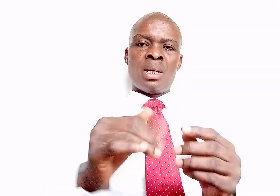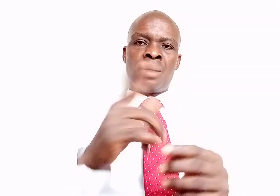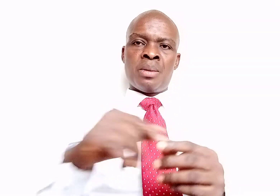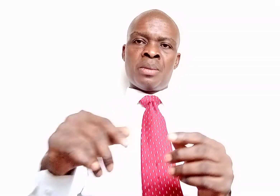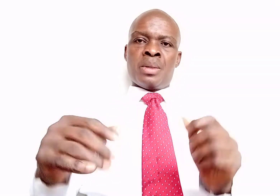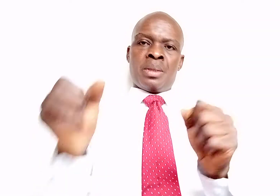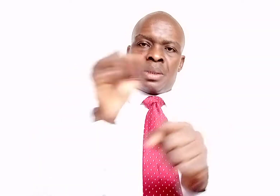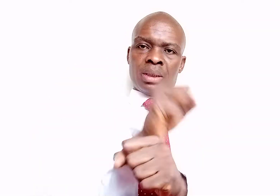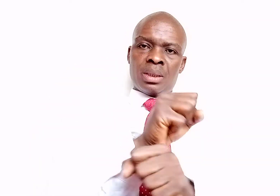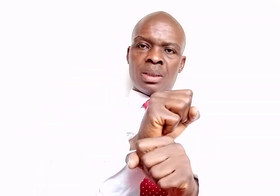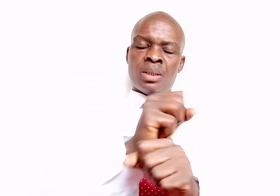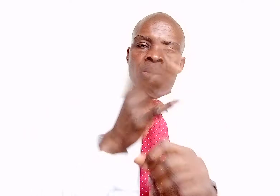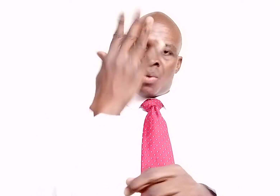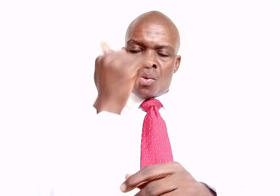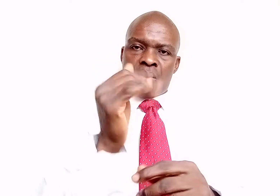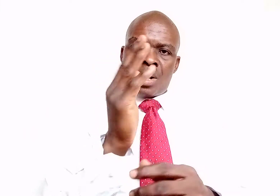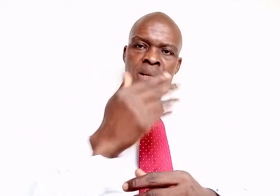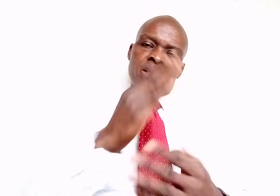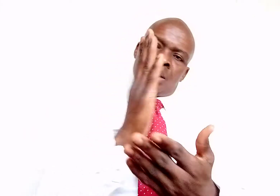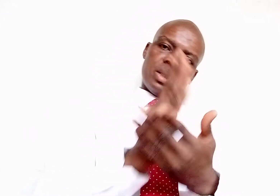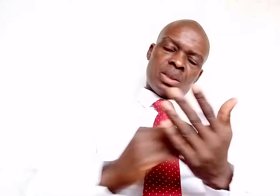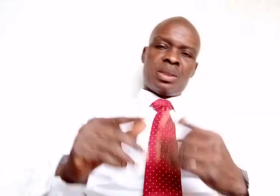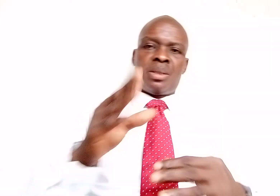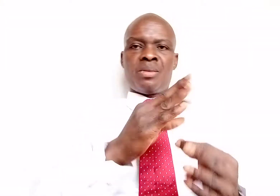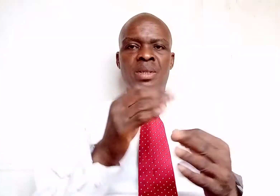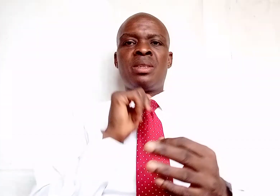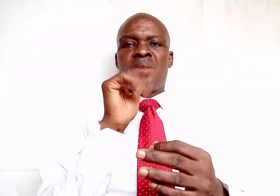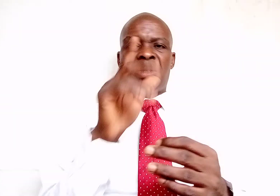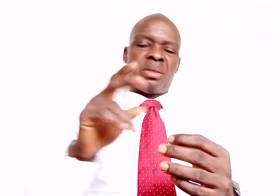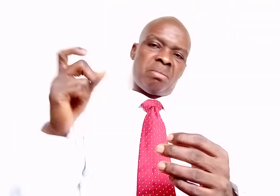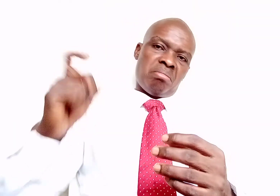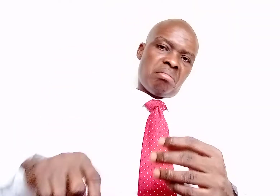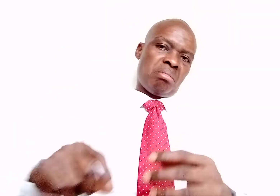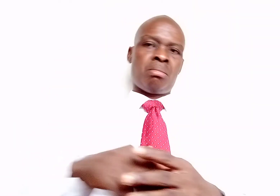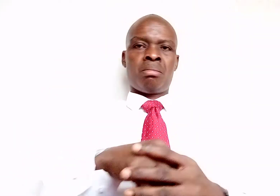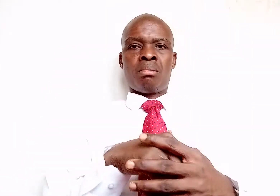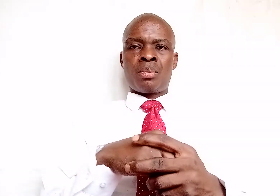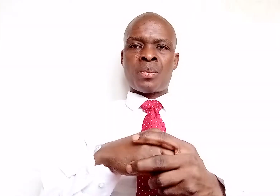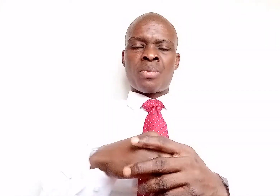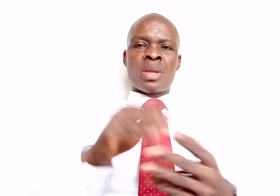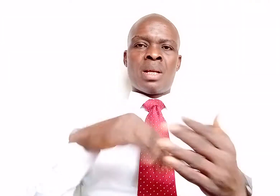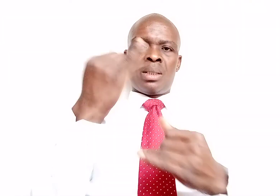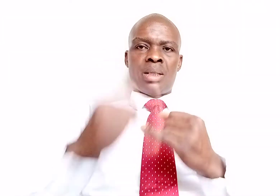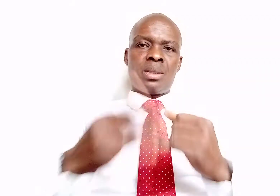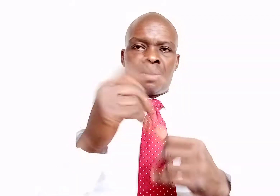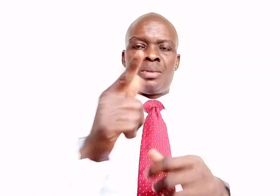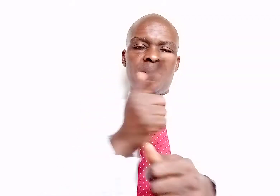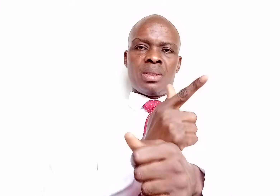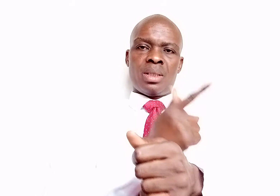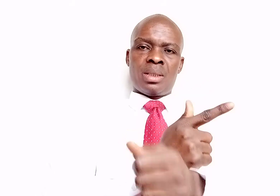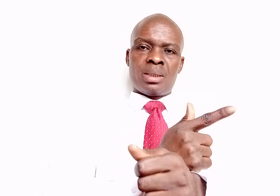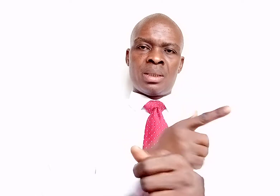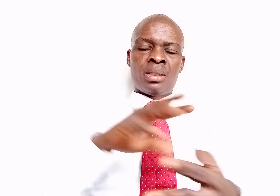solved. Why some feels it is not necessary. At the end of this lesson, students will be able